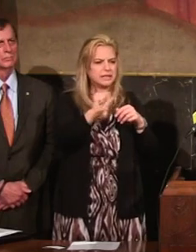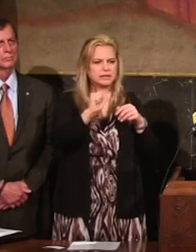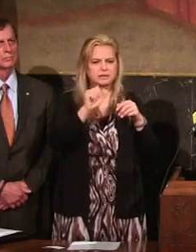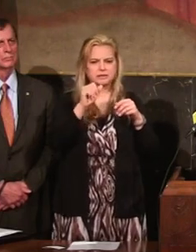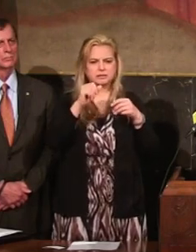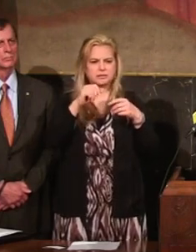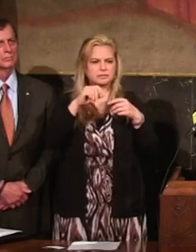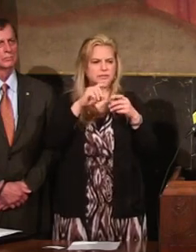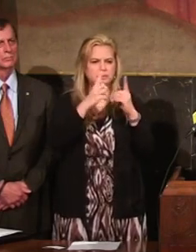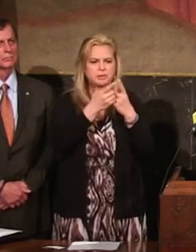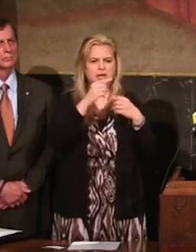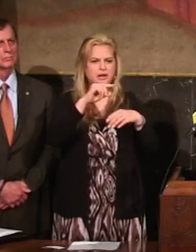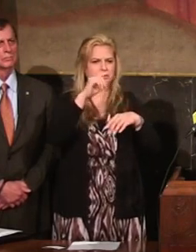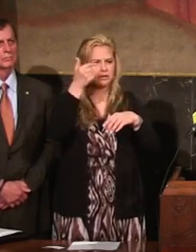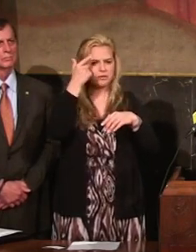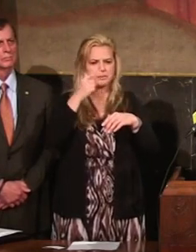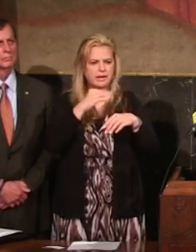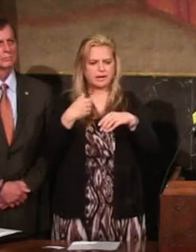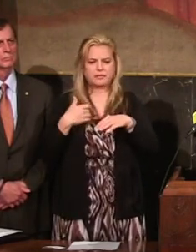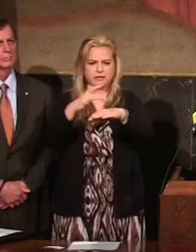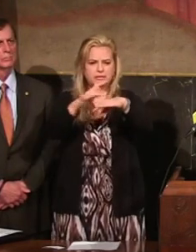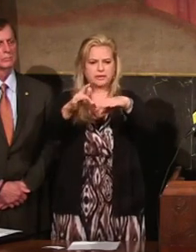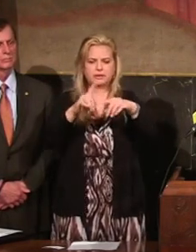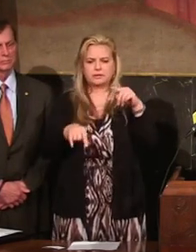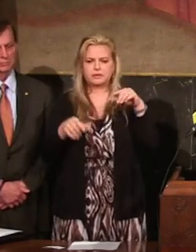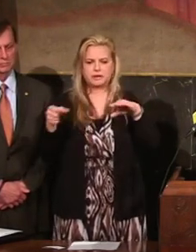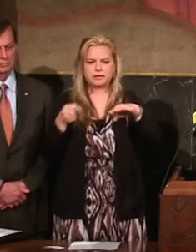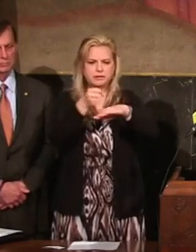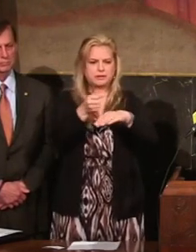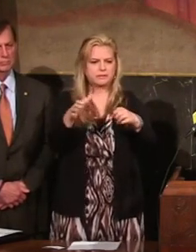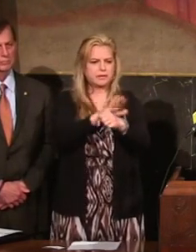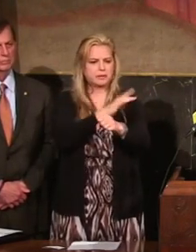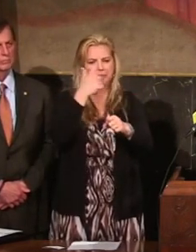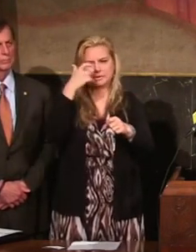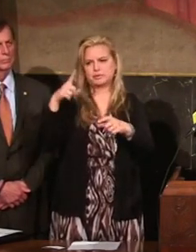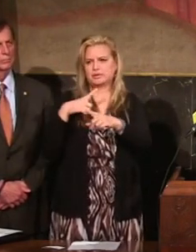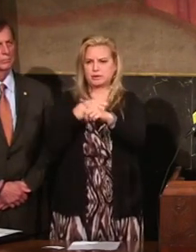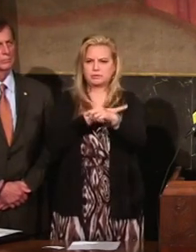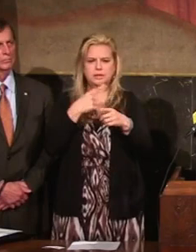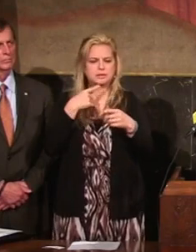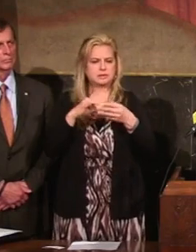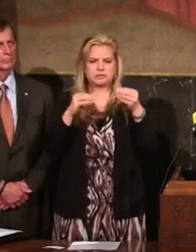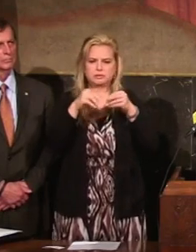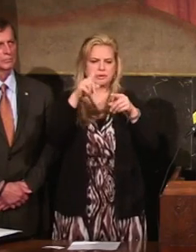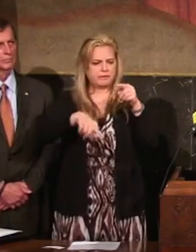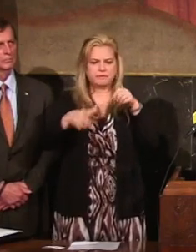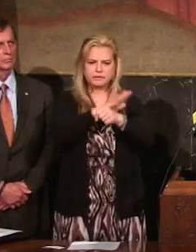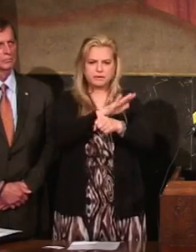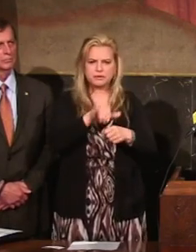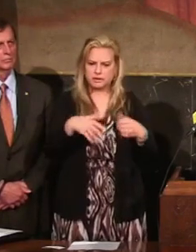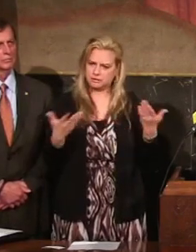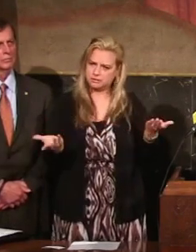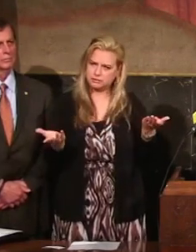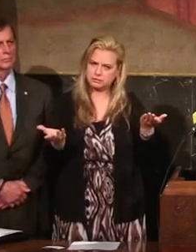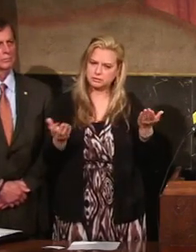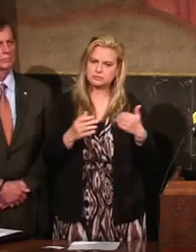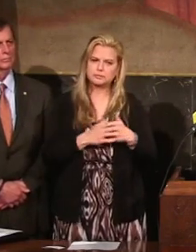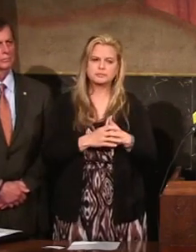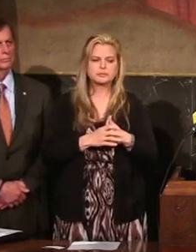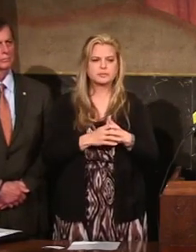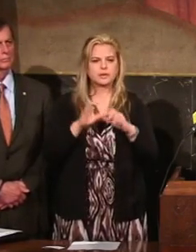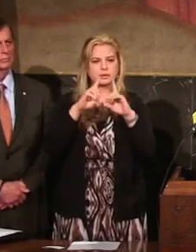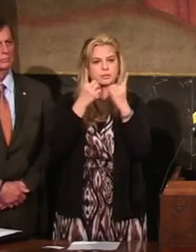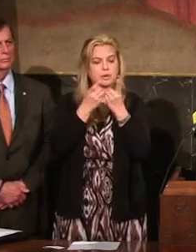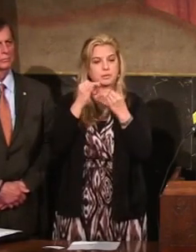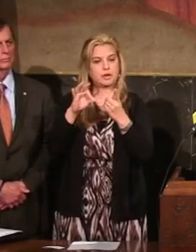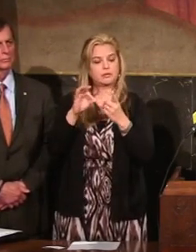is created and simply cannot be filled because the legislature has dictated that you can't fill that position. The